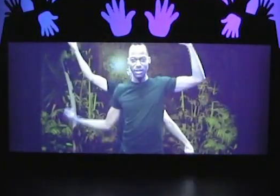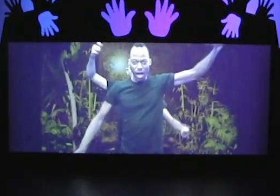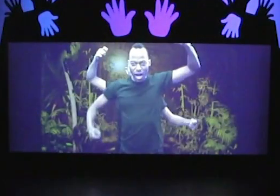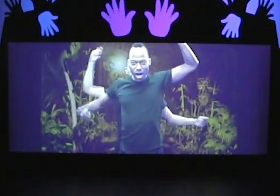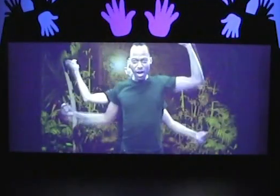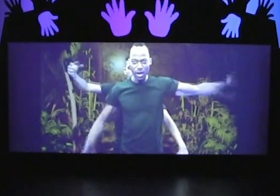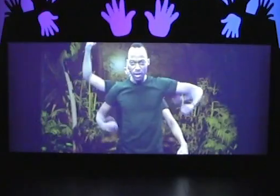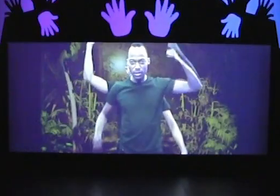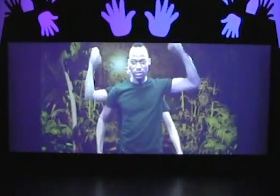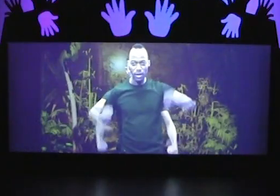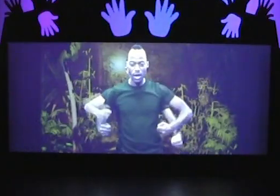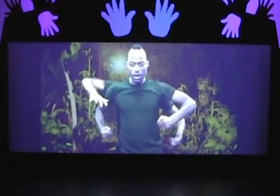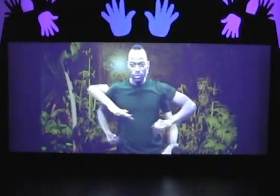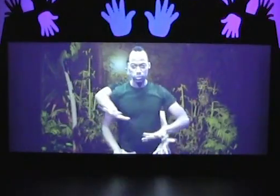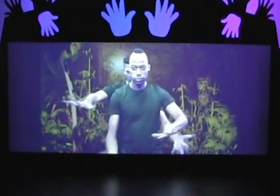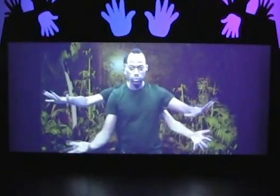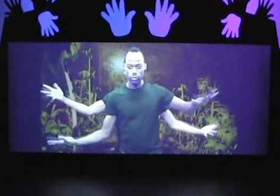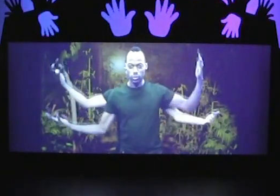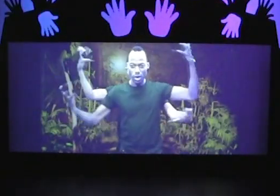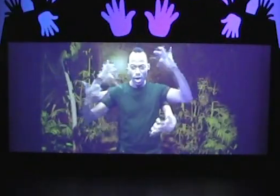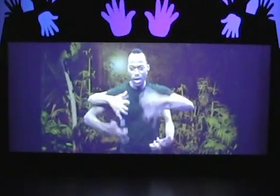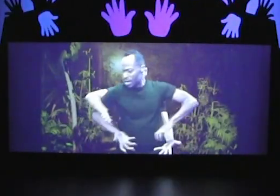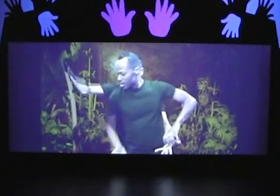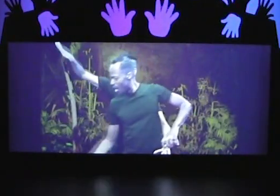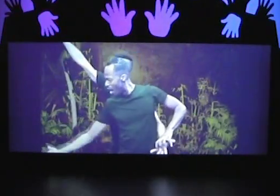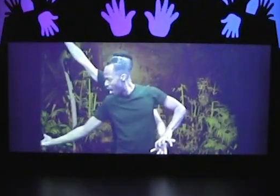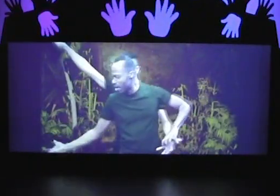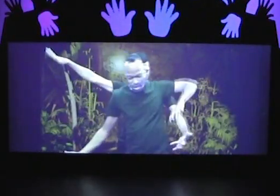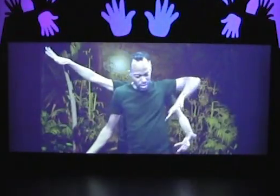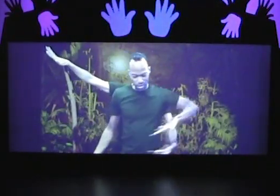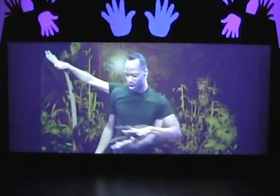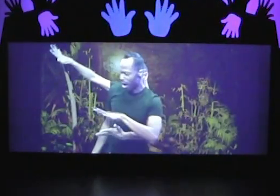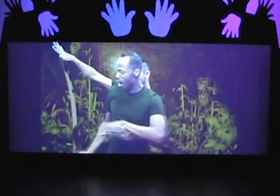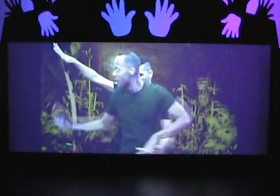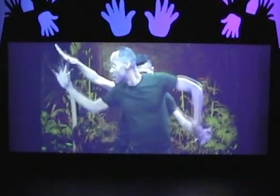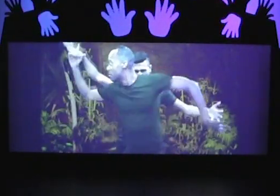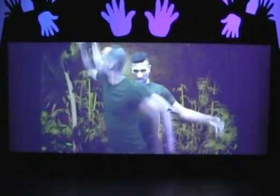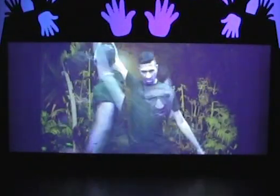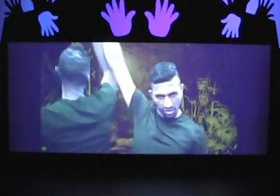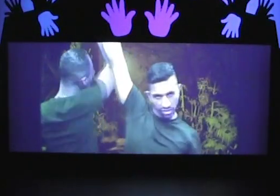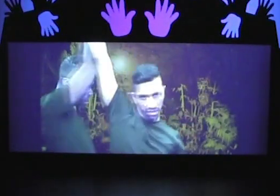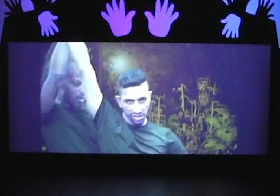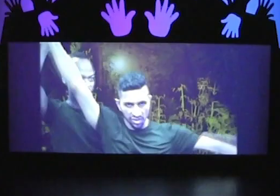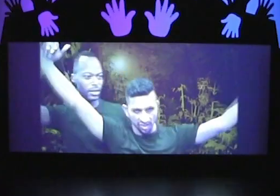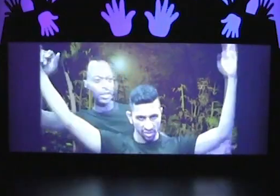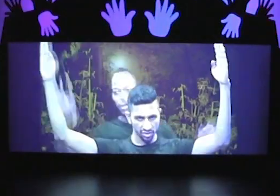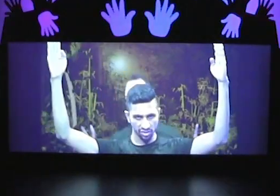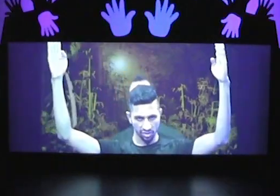joy. 'Twas brillig in the slithy toves, did gyre and gimble in the wave. All mimsy